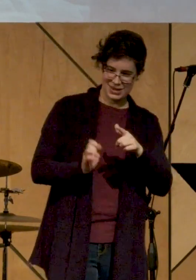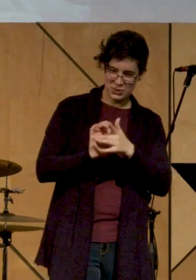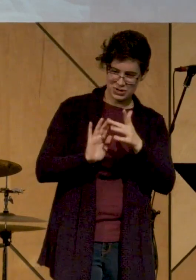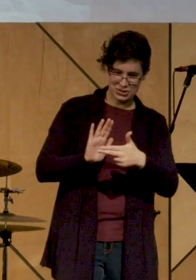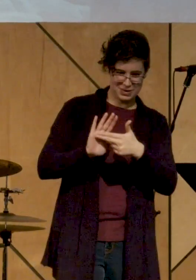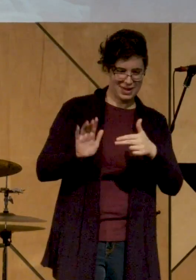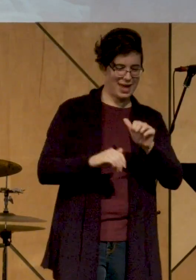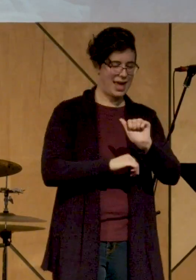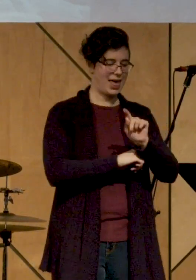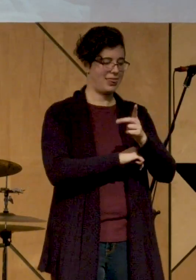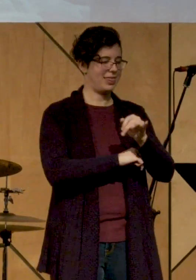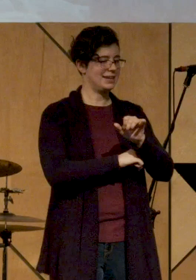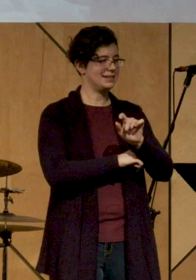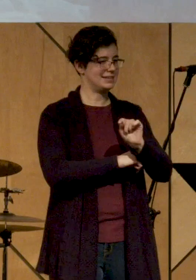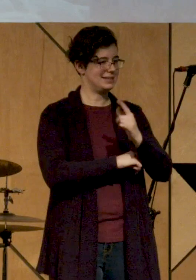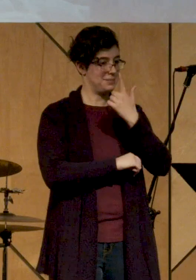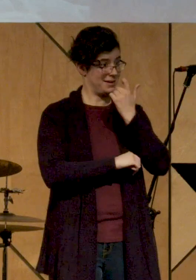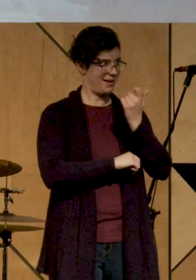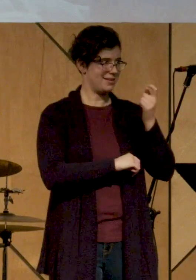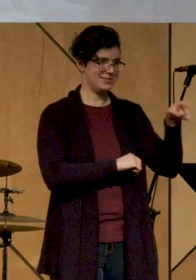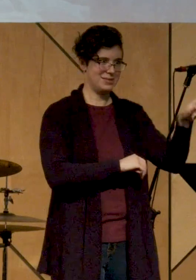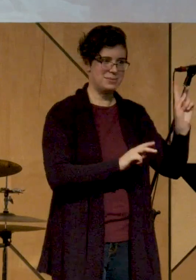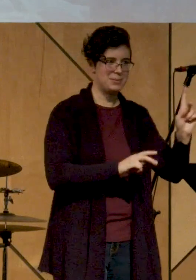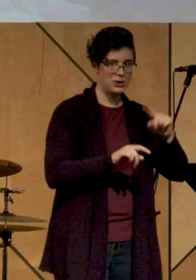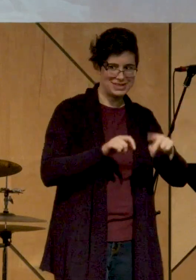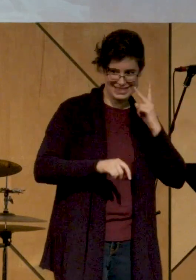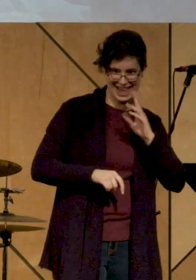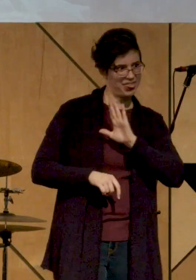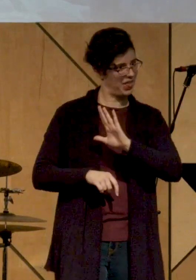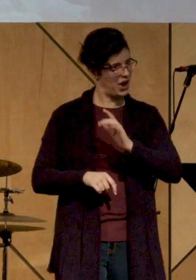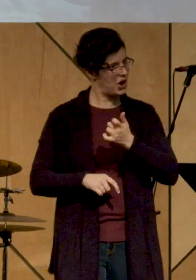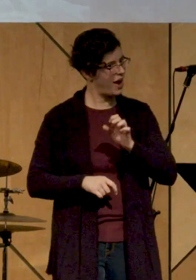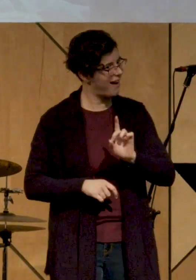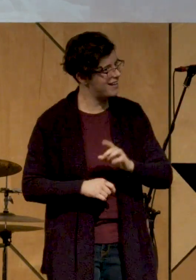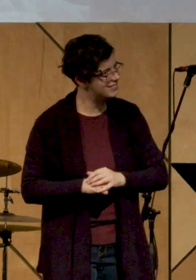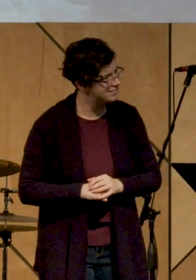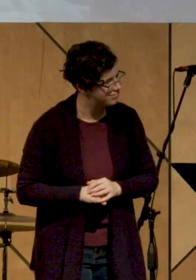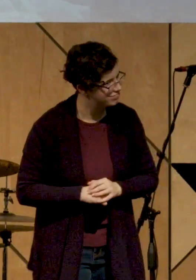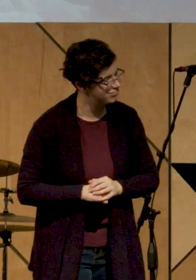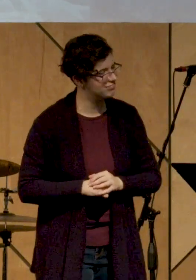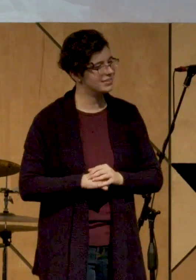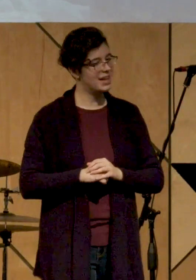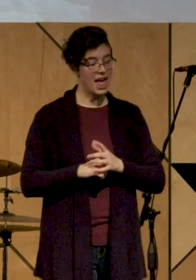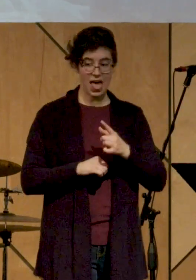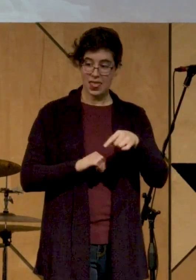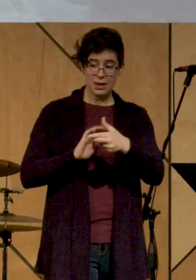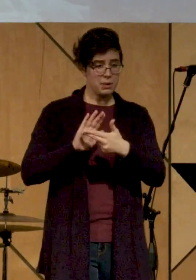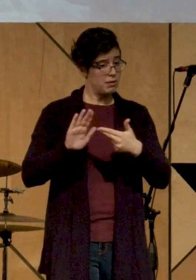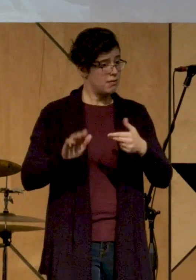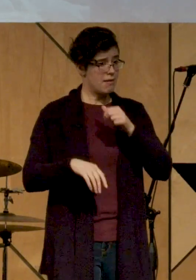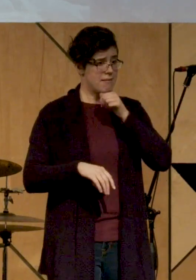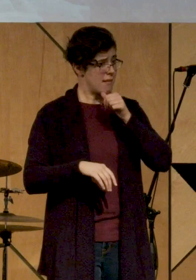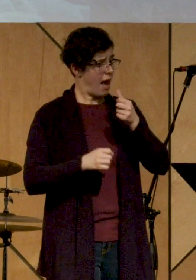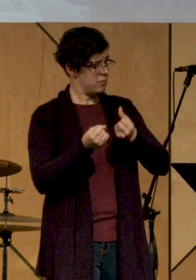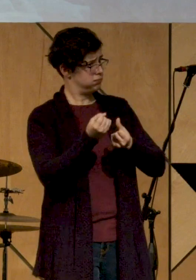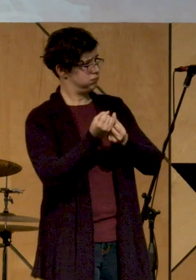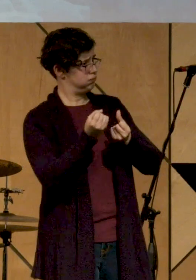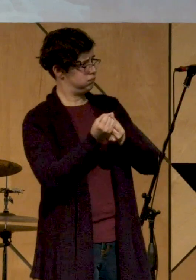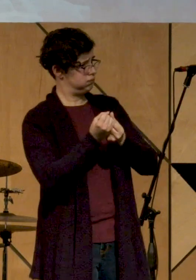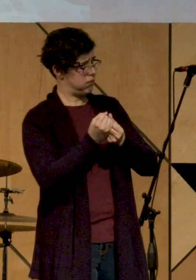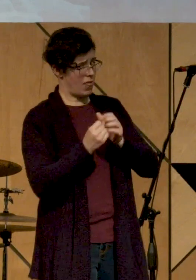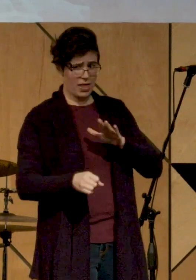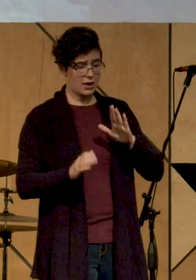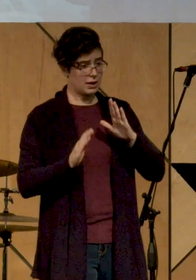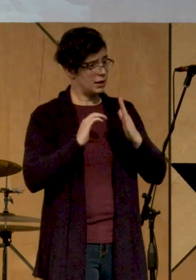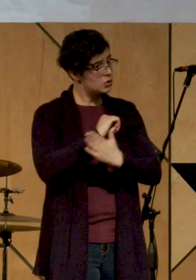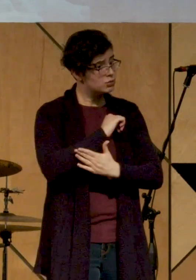called atheists because they served a God they couldn't see. He goes on, they were called unpatriotic because they did